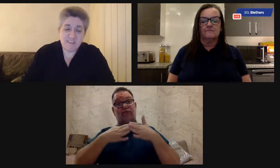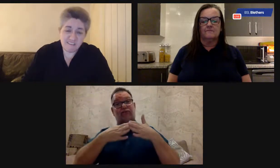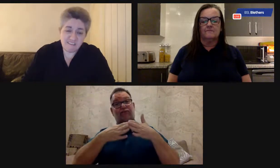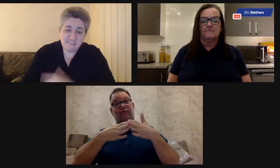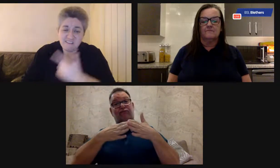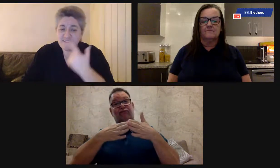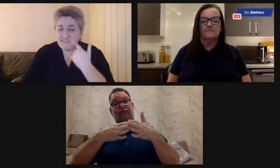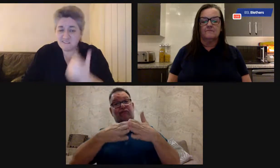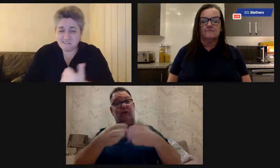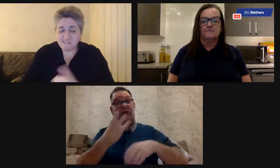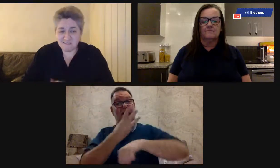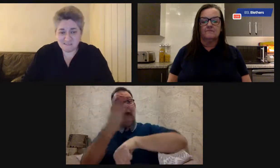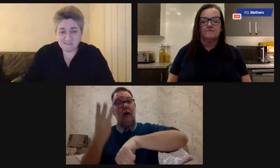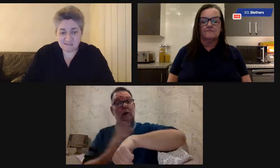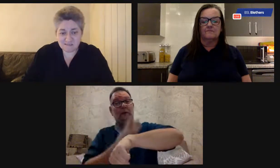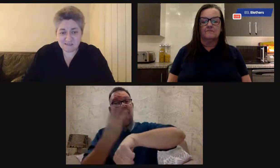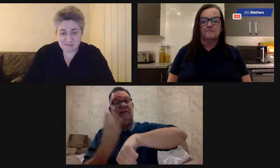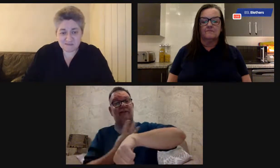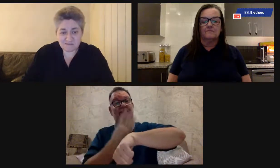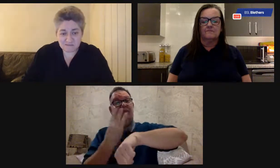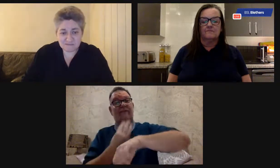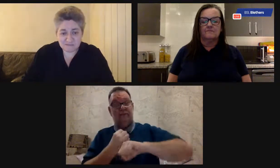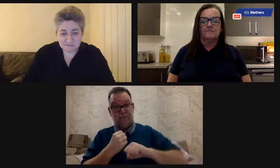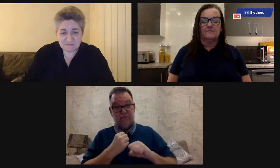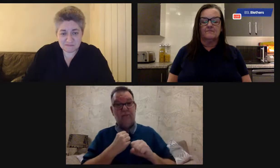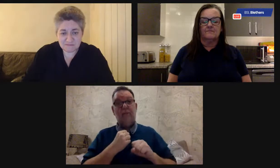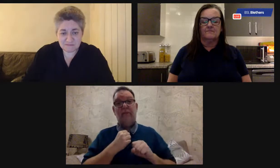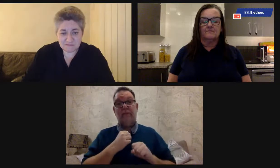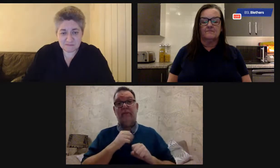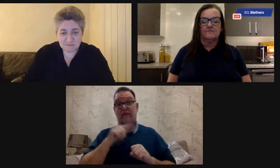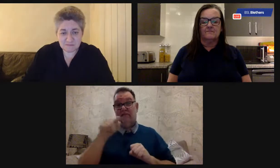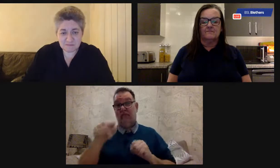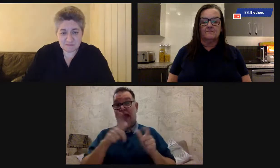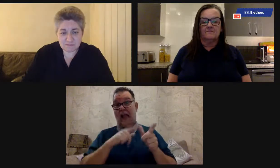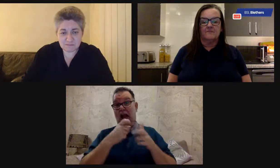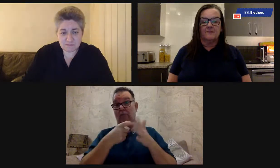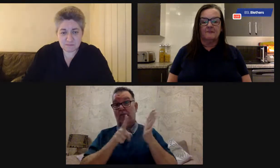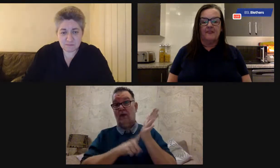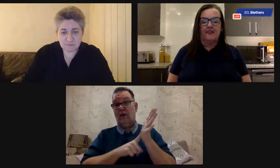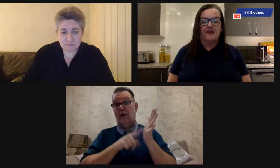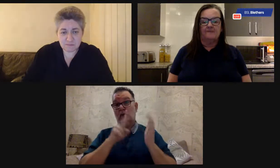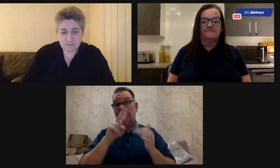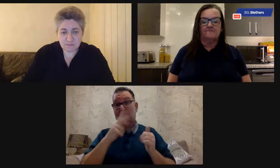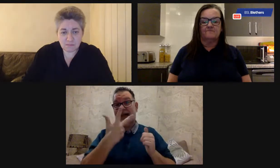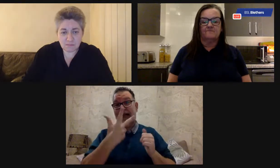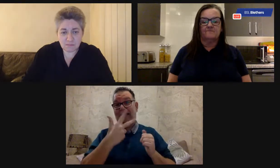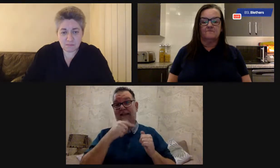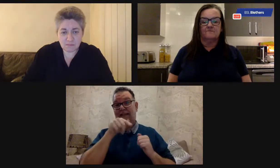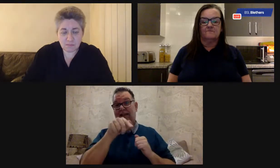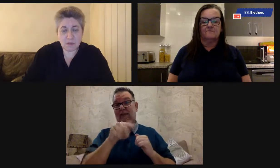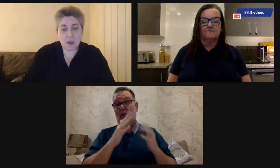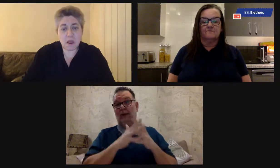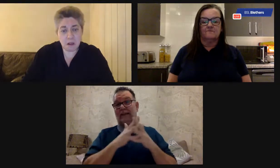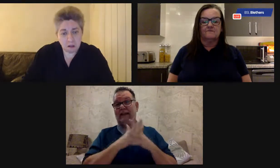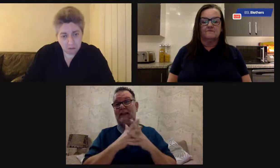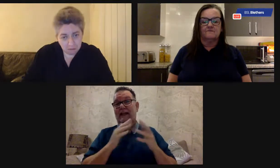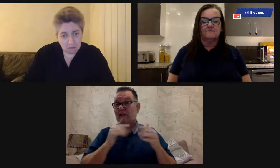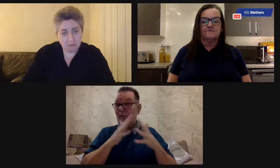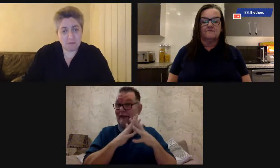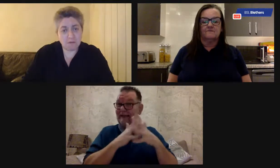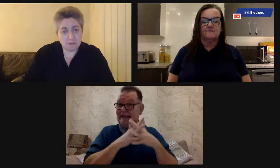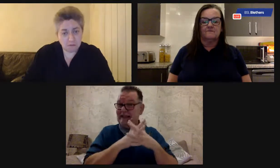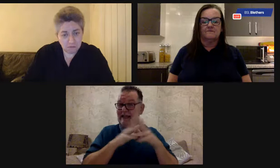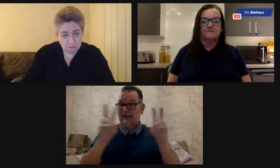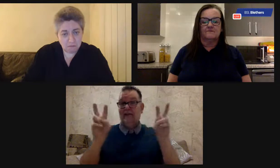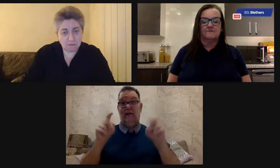You can maybe get high tea on the boat. It's a 3-hour trip. So we're thinking maybe the 28th